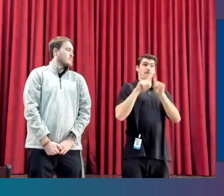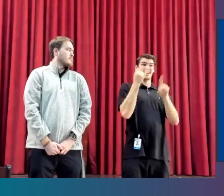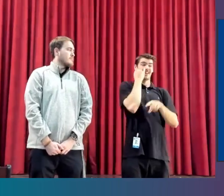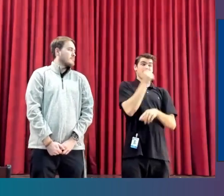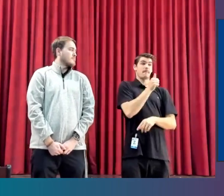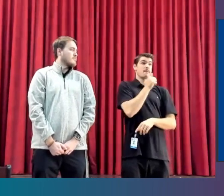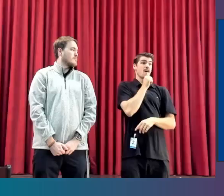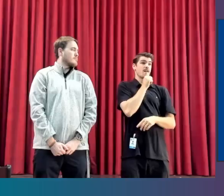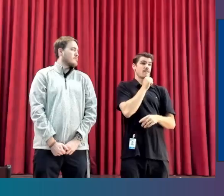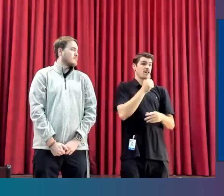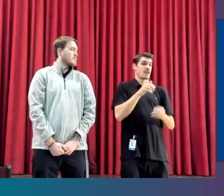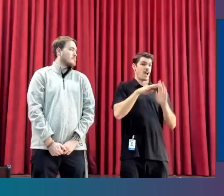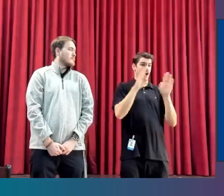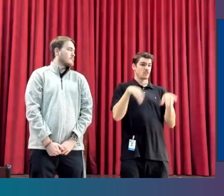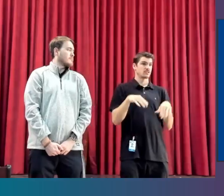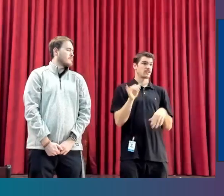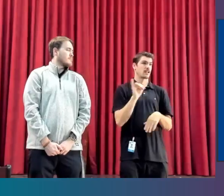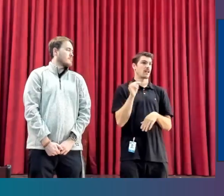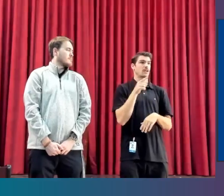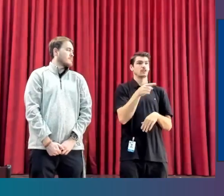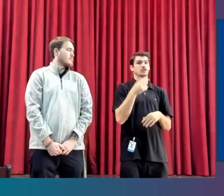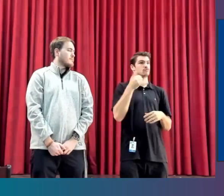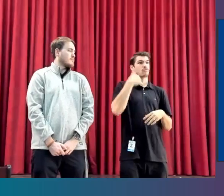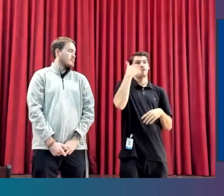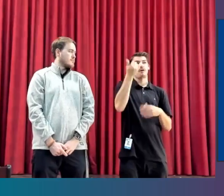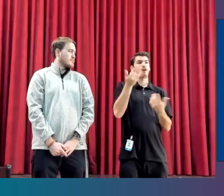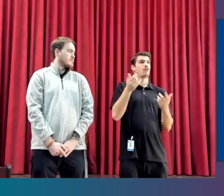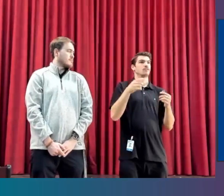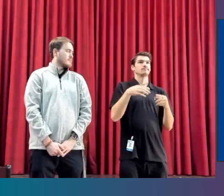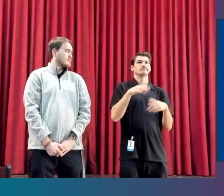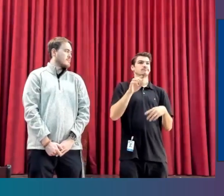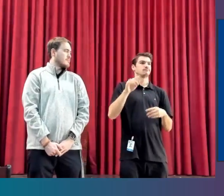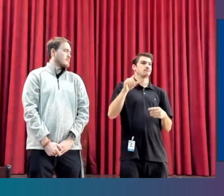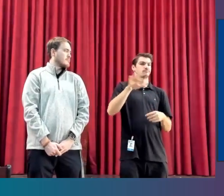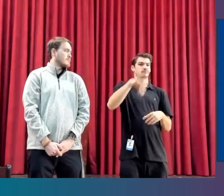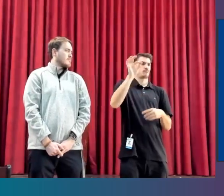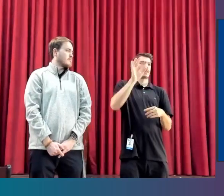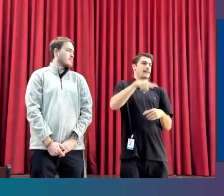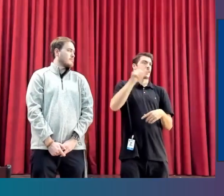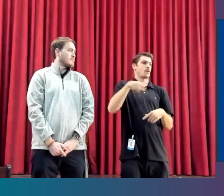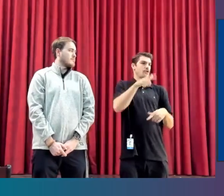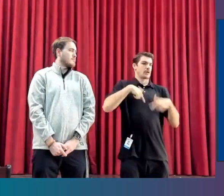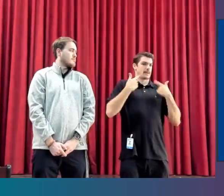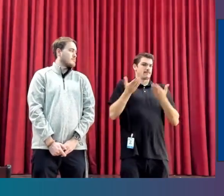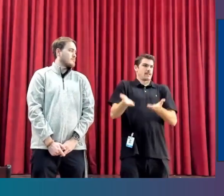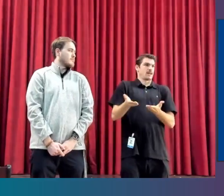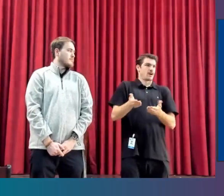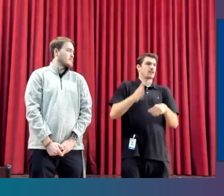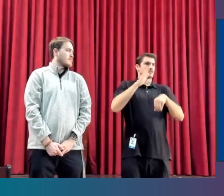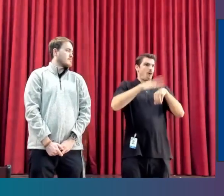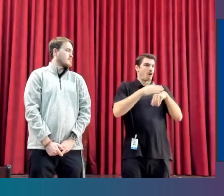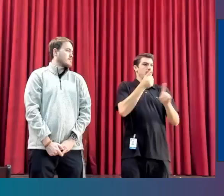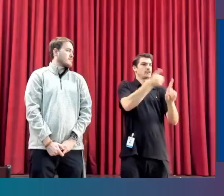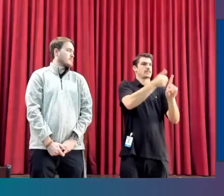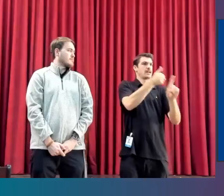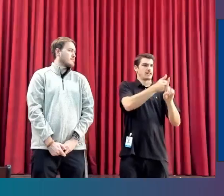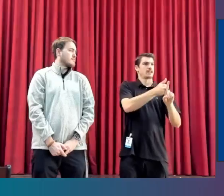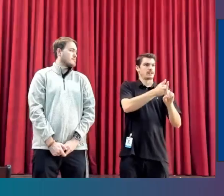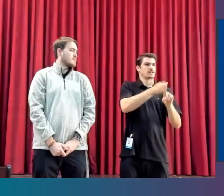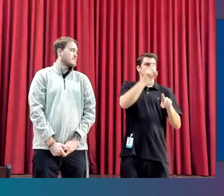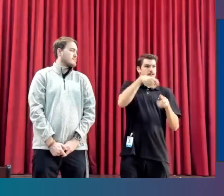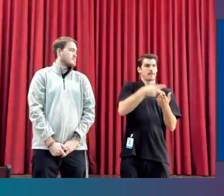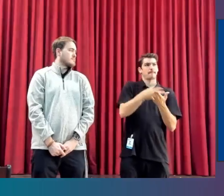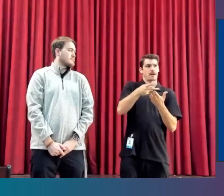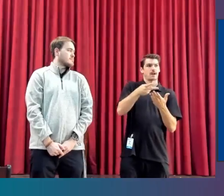private housing, like we just call up a random landlord and we're living at their property, right? It's actually on the tenant